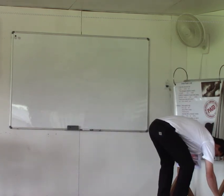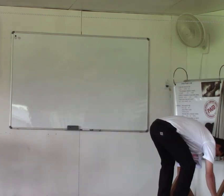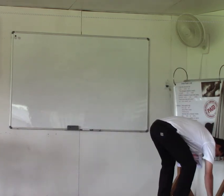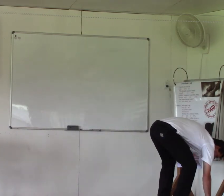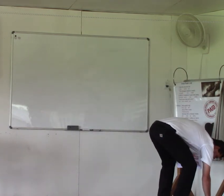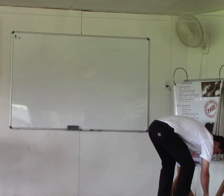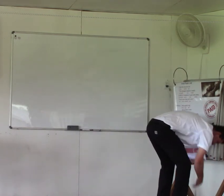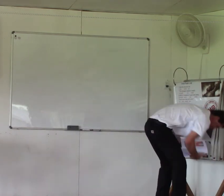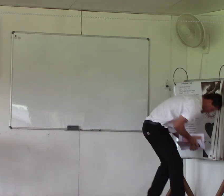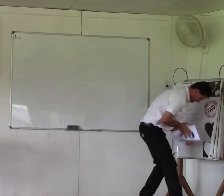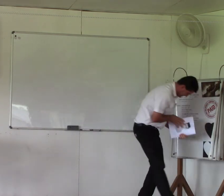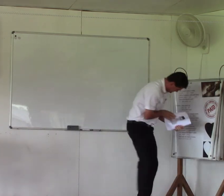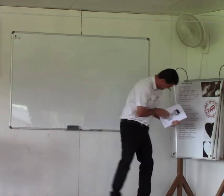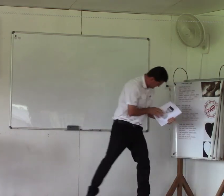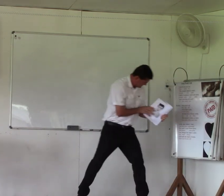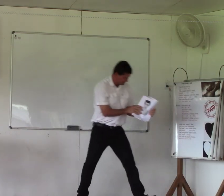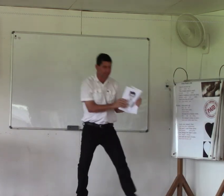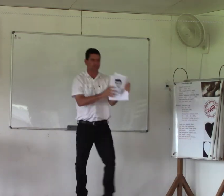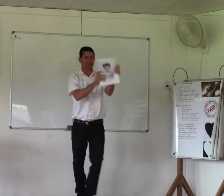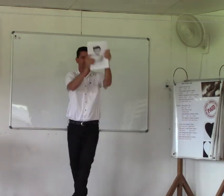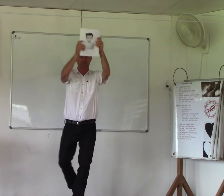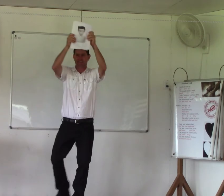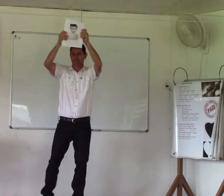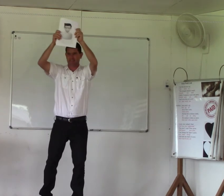Bad. This one.